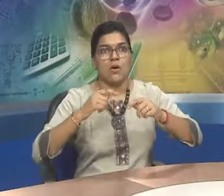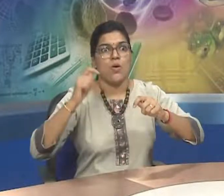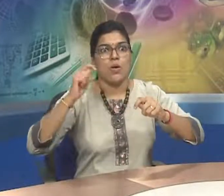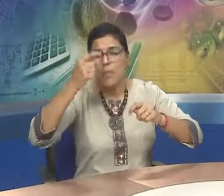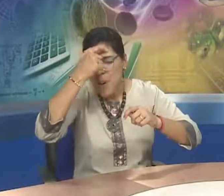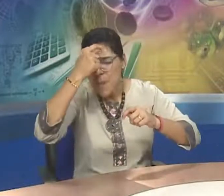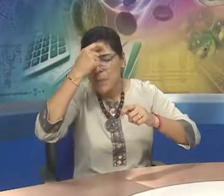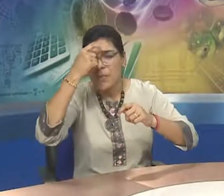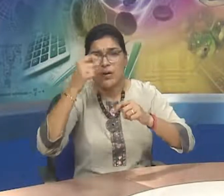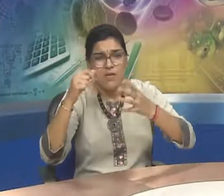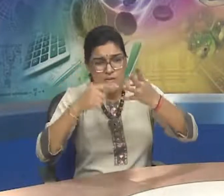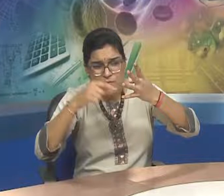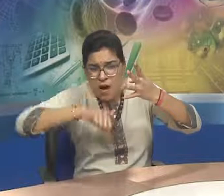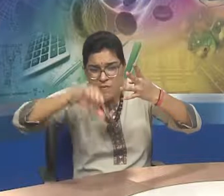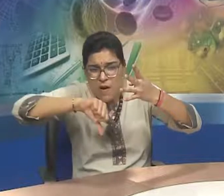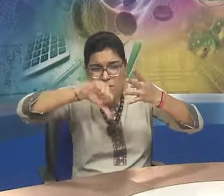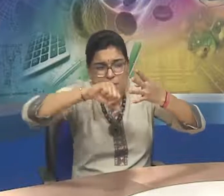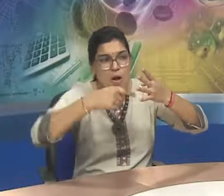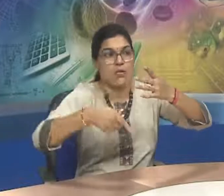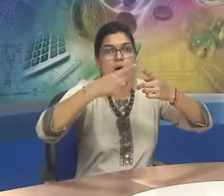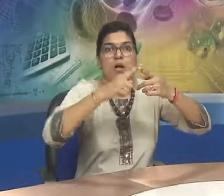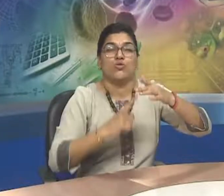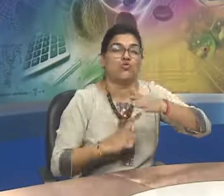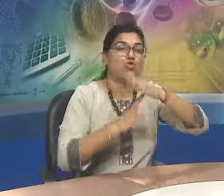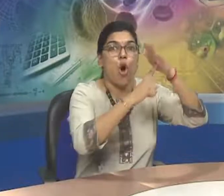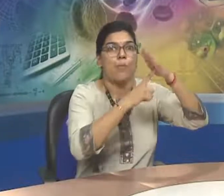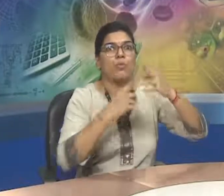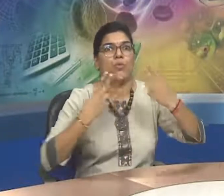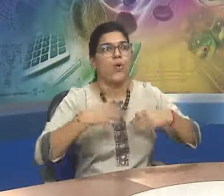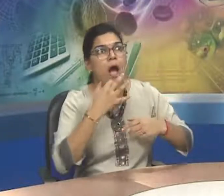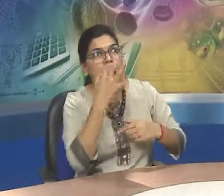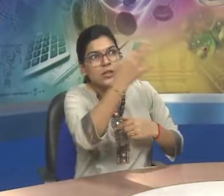is the topmost senior court.